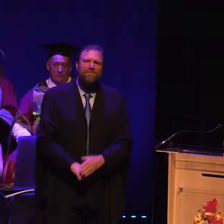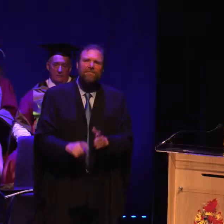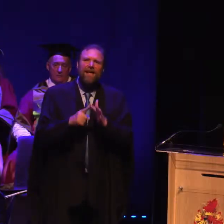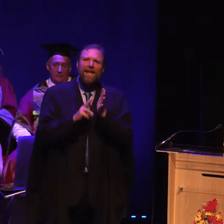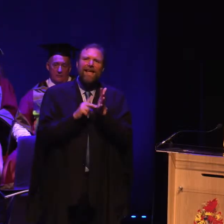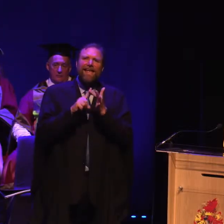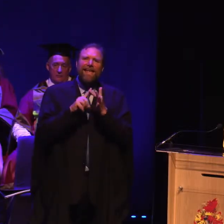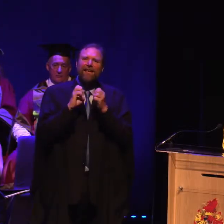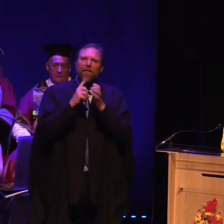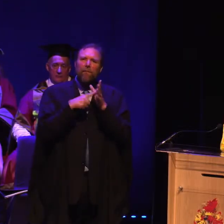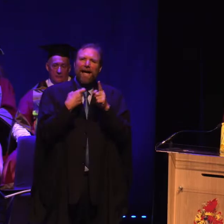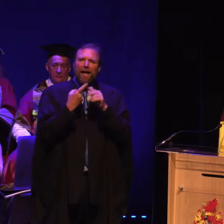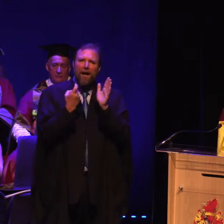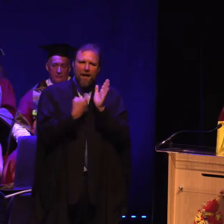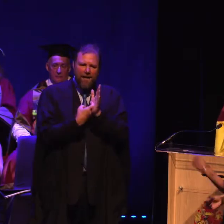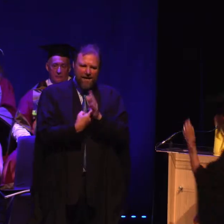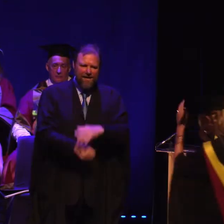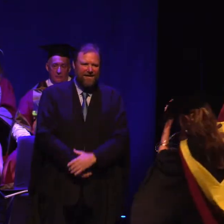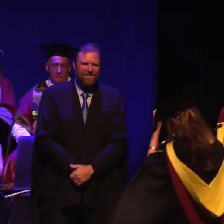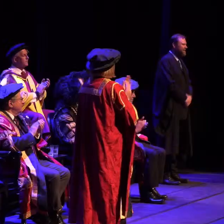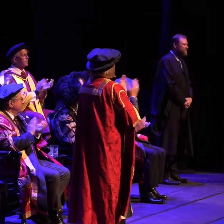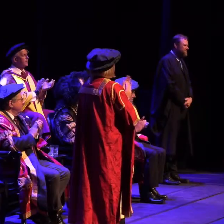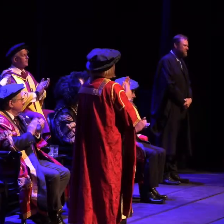Eve Baker.